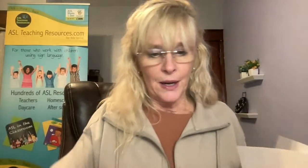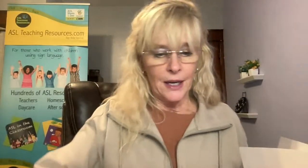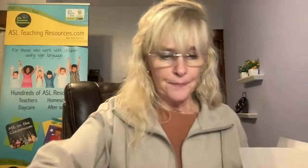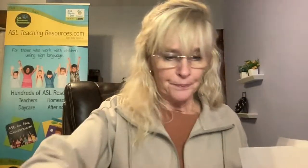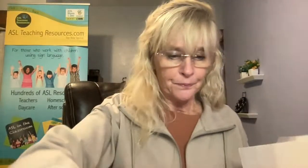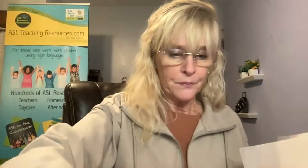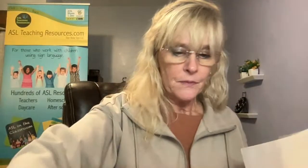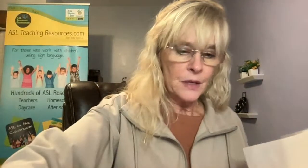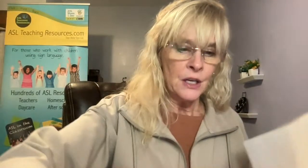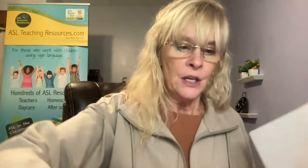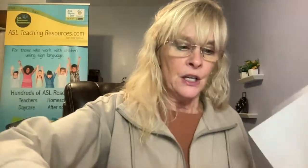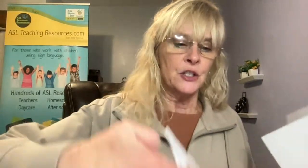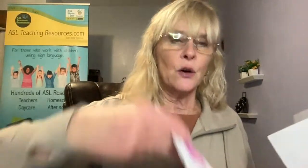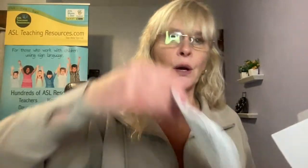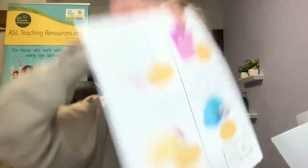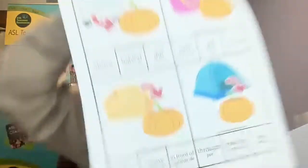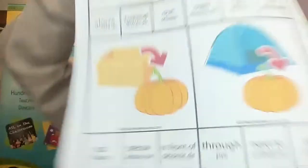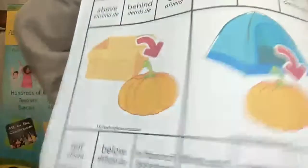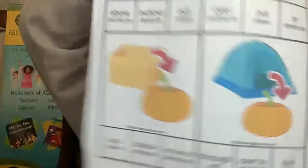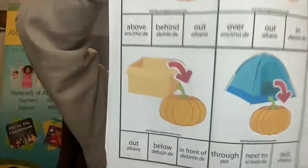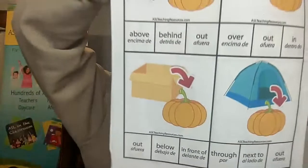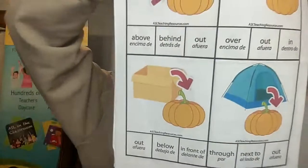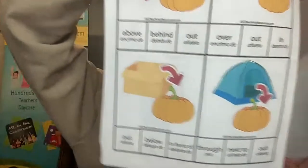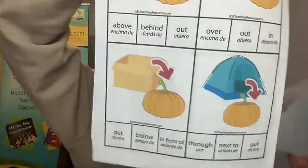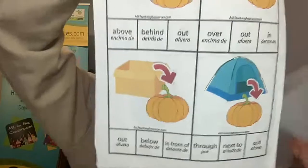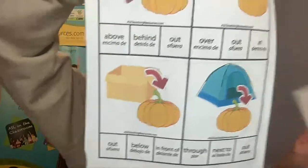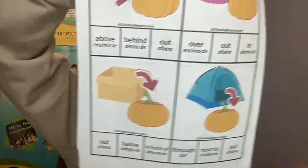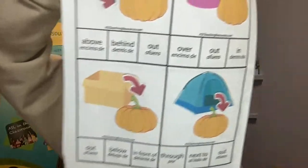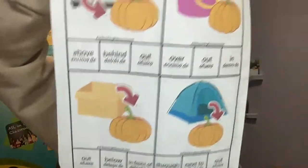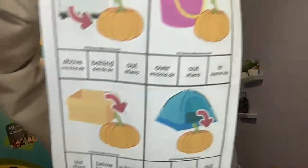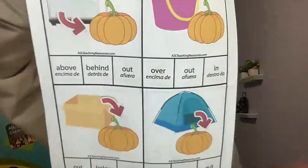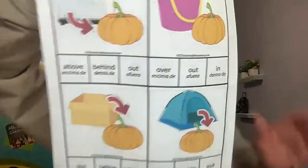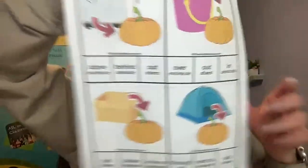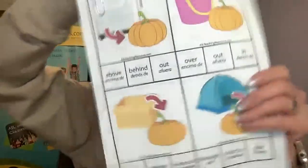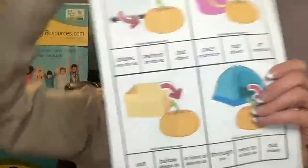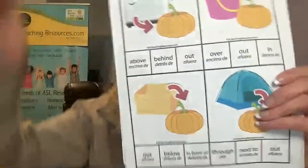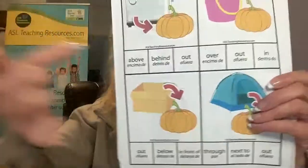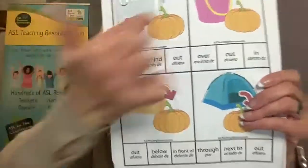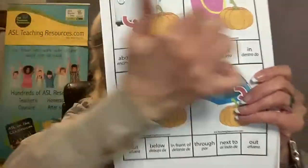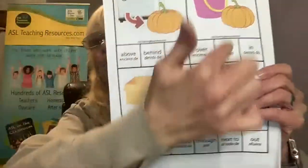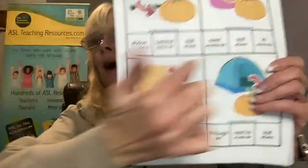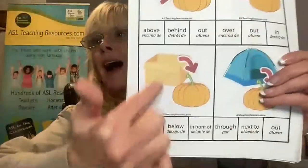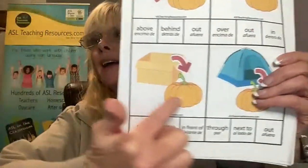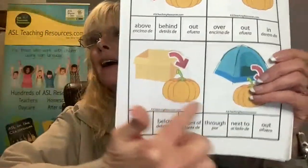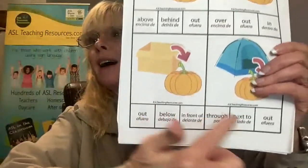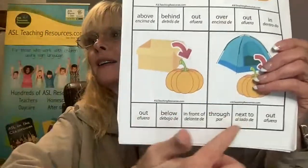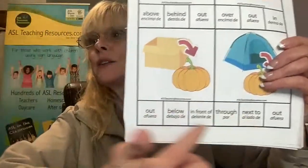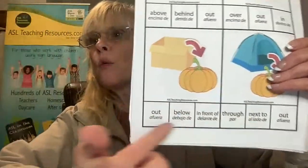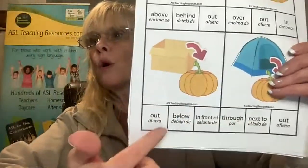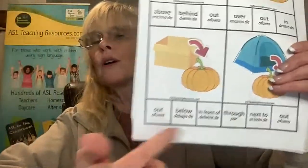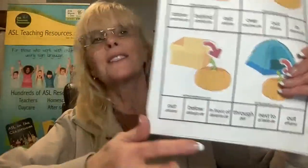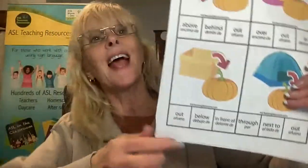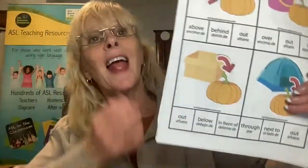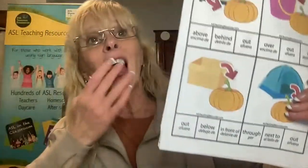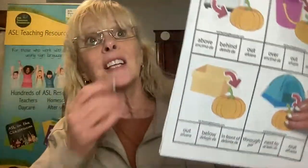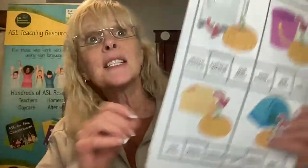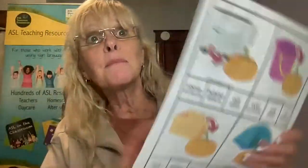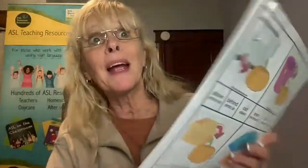ready? So in the curriculum, they are coming to you with icons, words, and